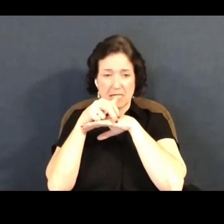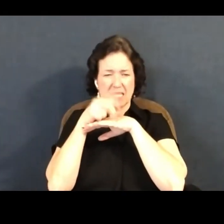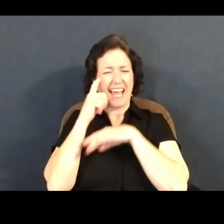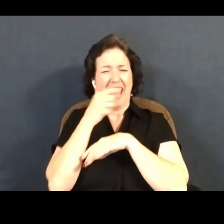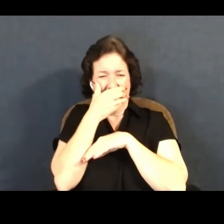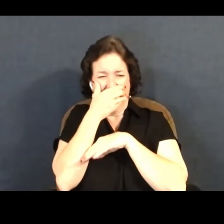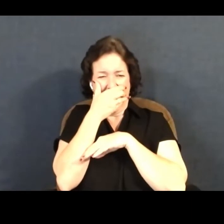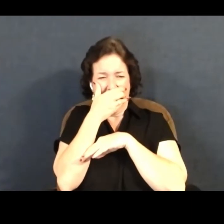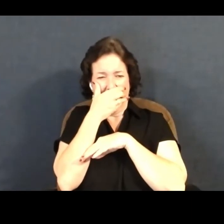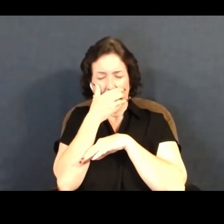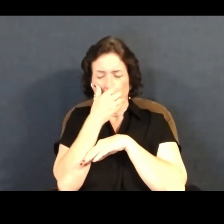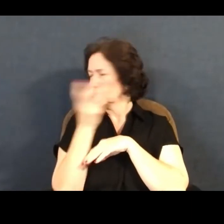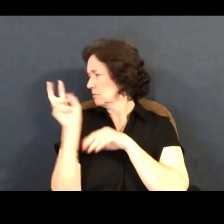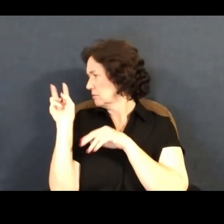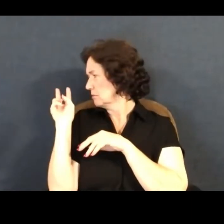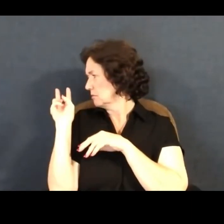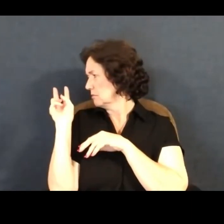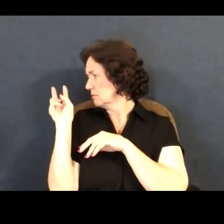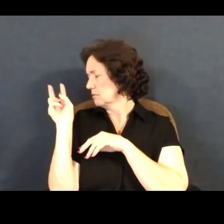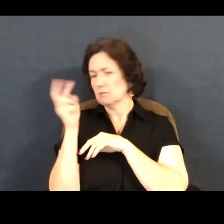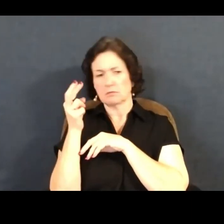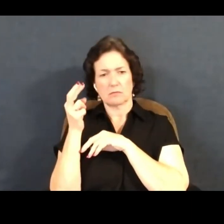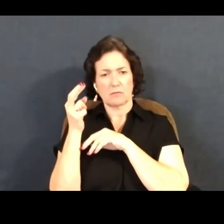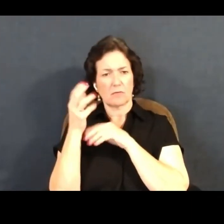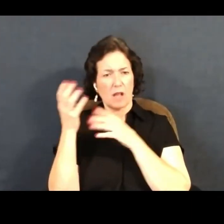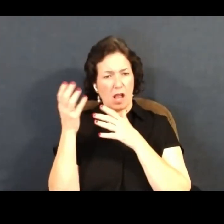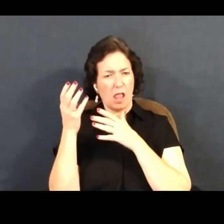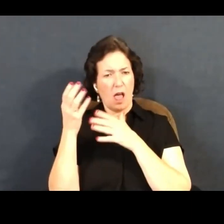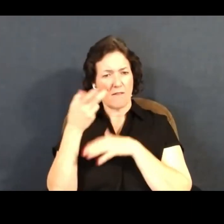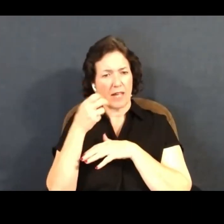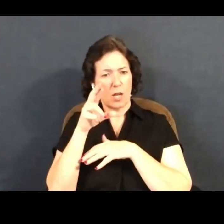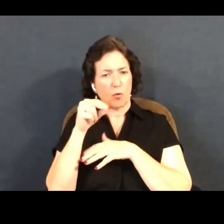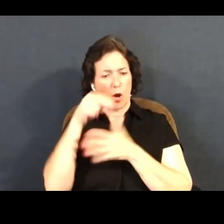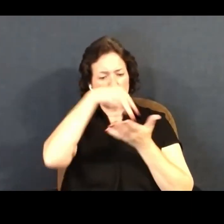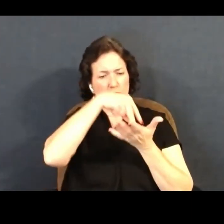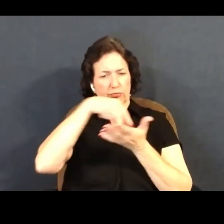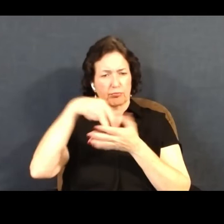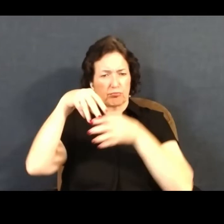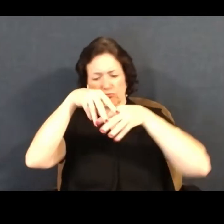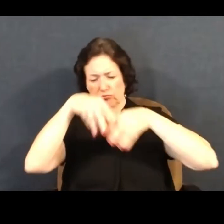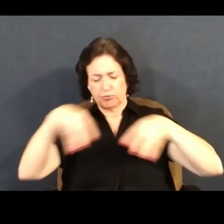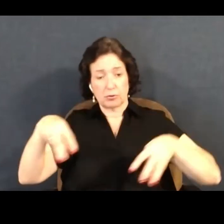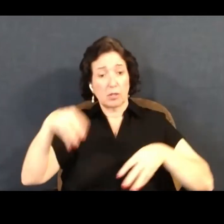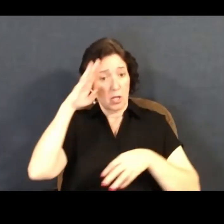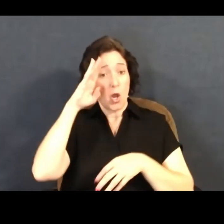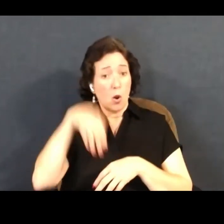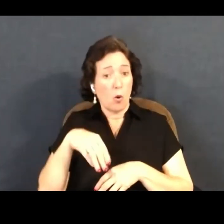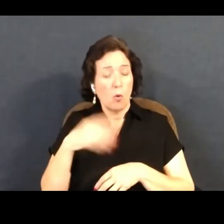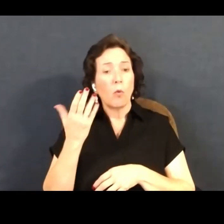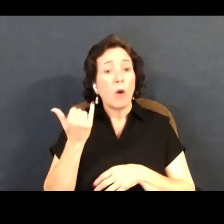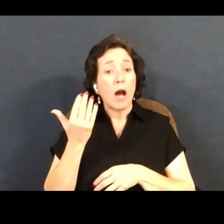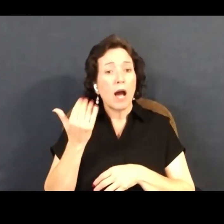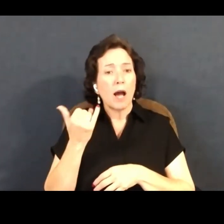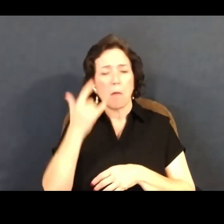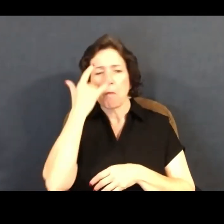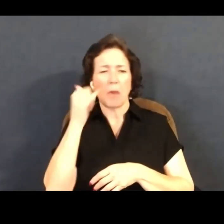sniggering. He looked behind him. There was a lot of heroes there. He could tell they were heroes because they all had blonde hair